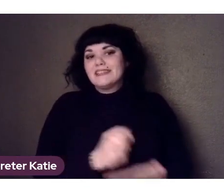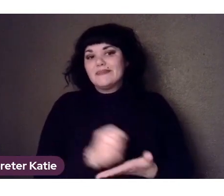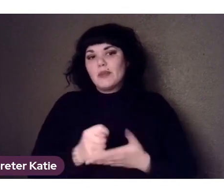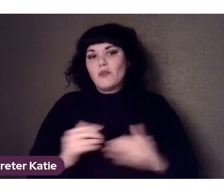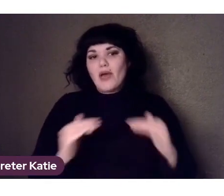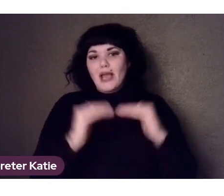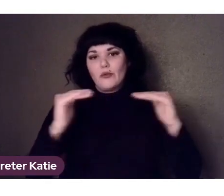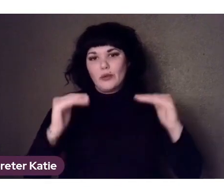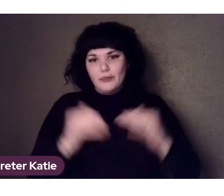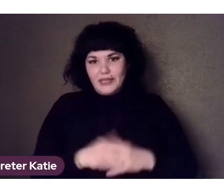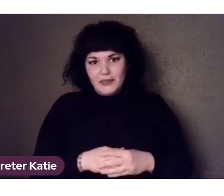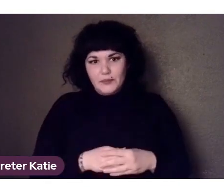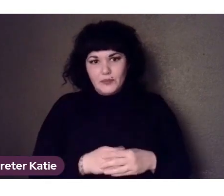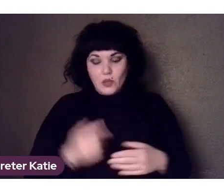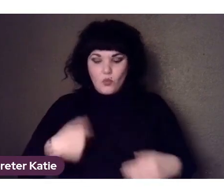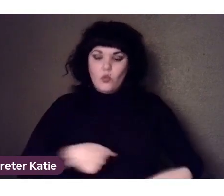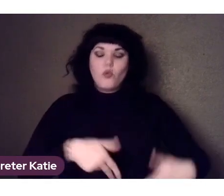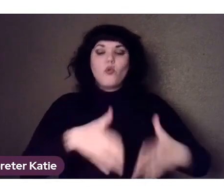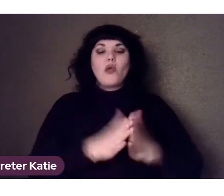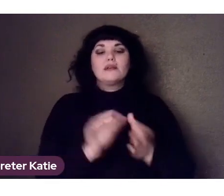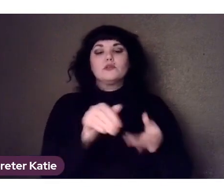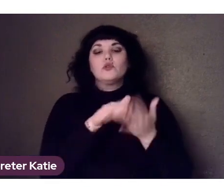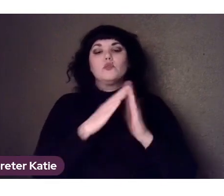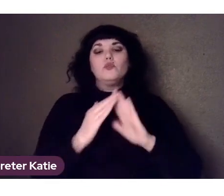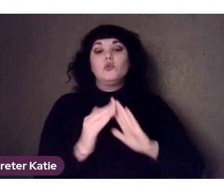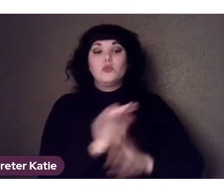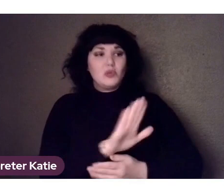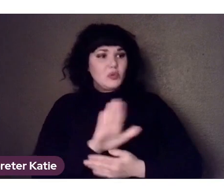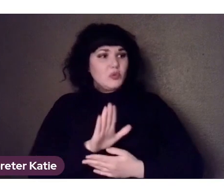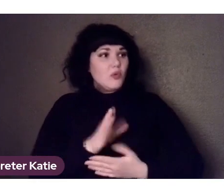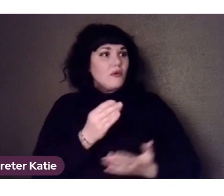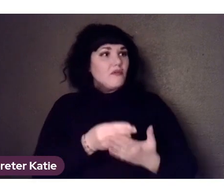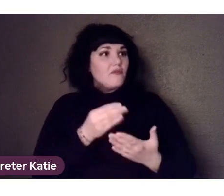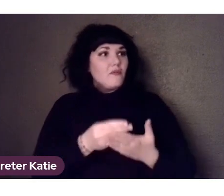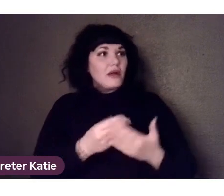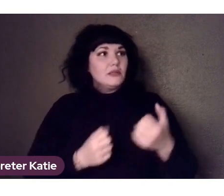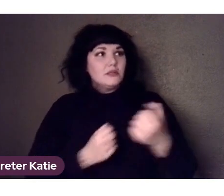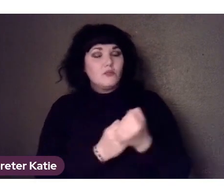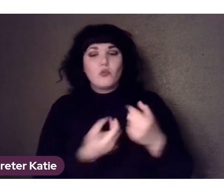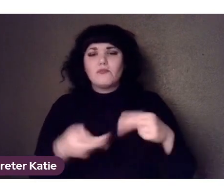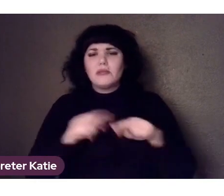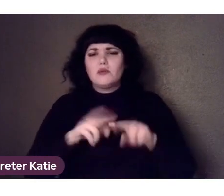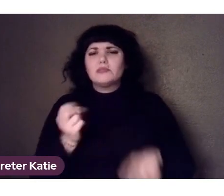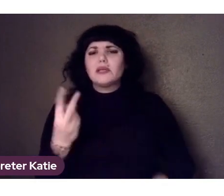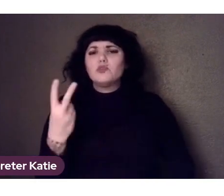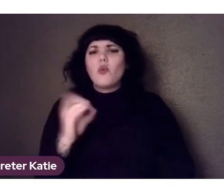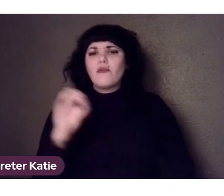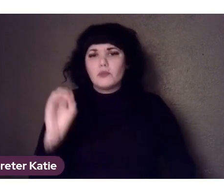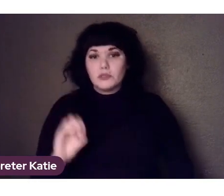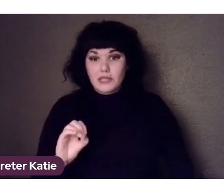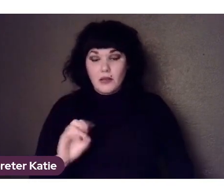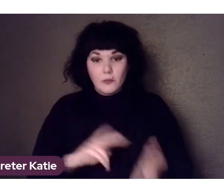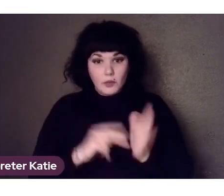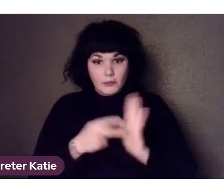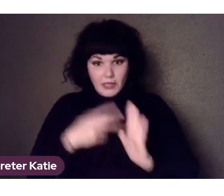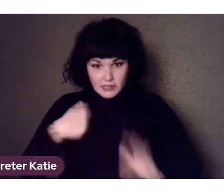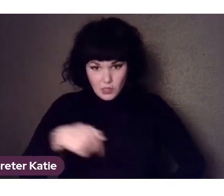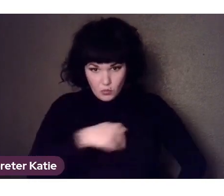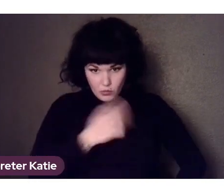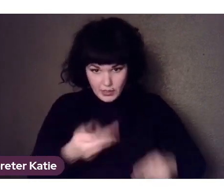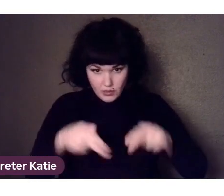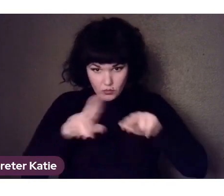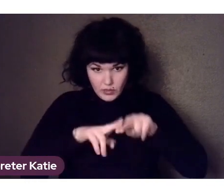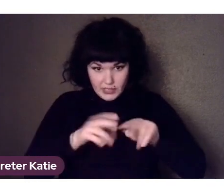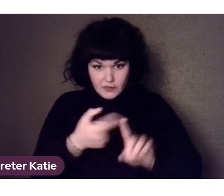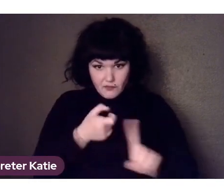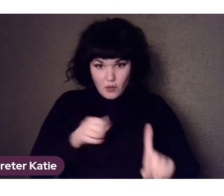are asking the community to increase their funding support by 12%, which means that we would increase from